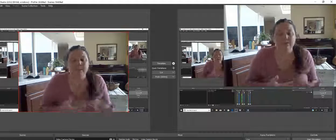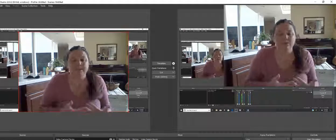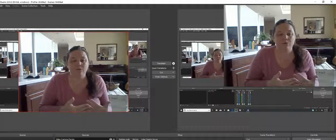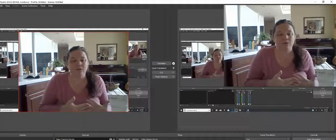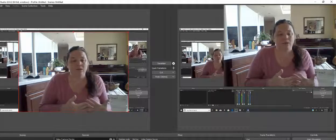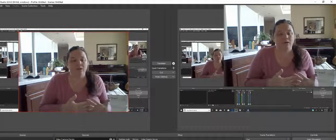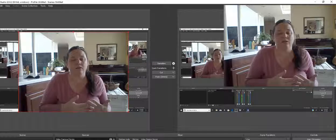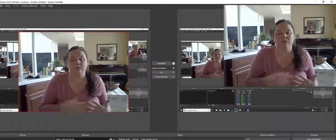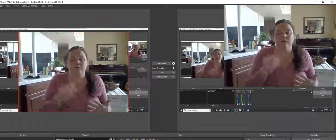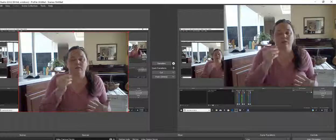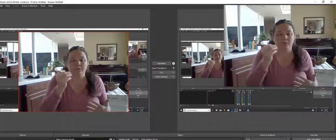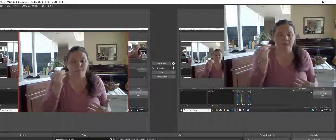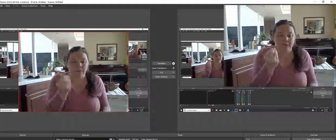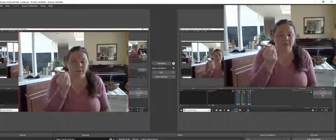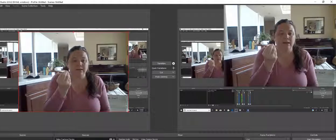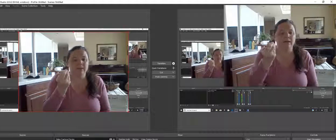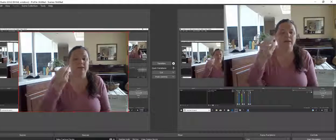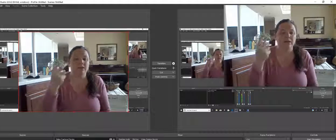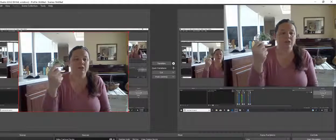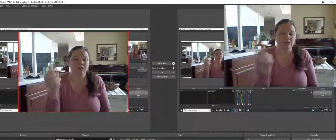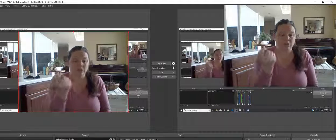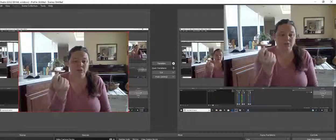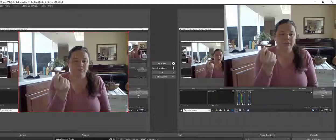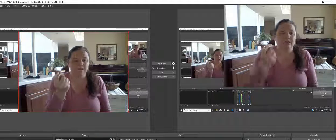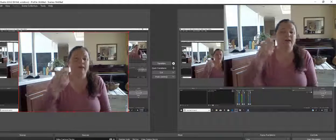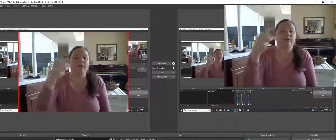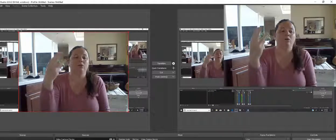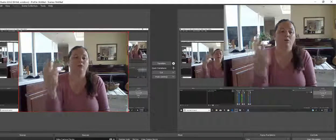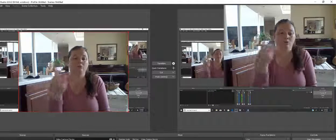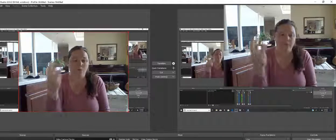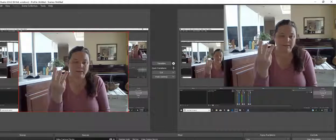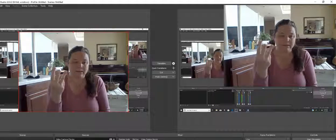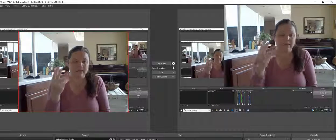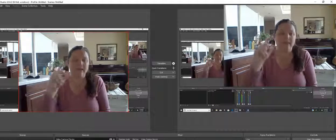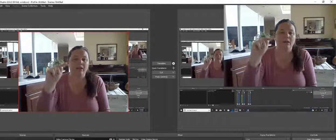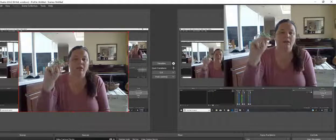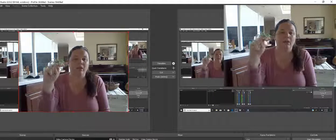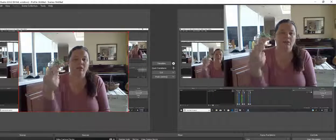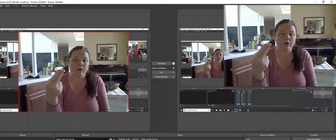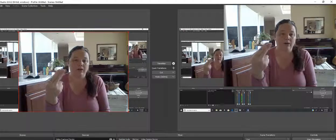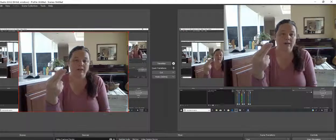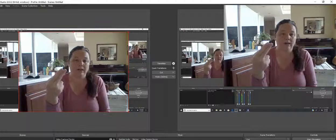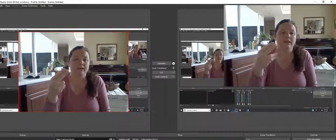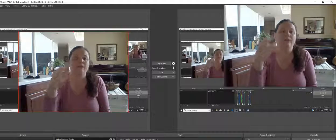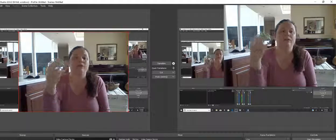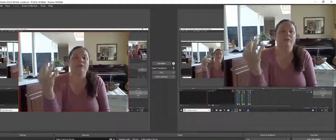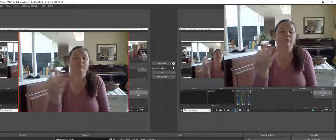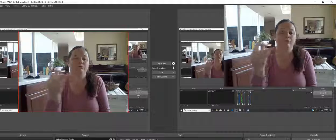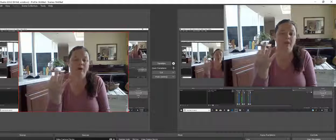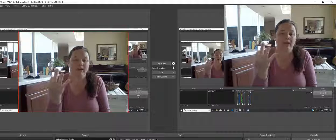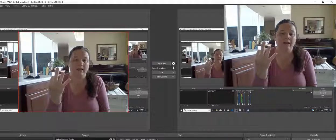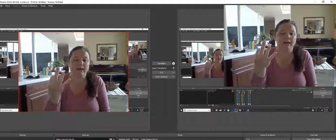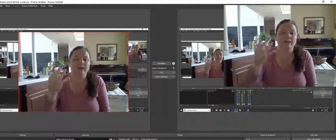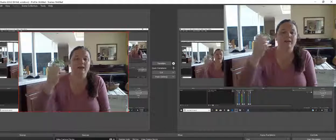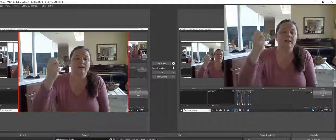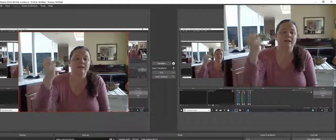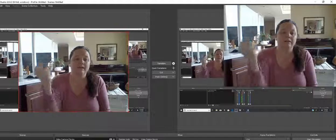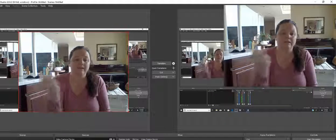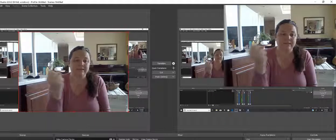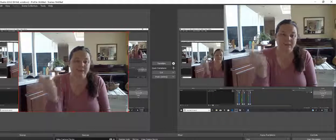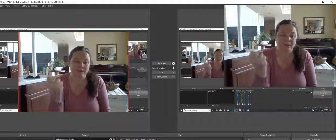Remember the days of the week: Monday, Tuesday, Wednesday, Thursday,